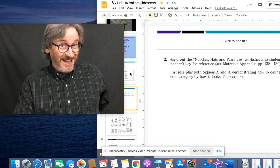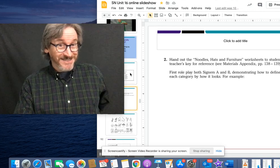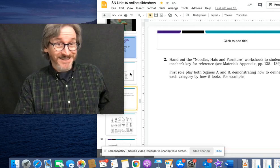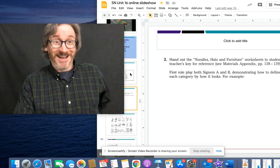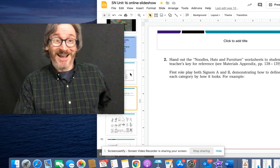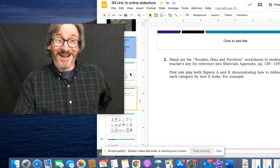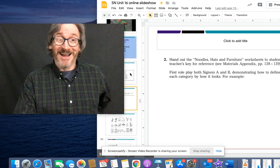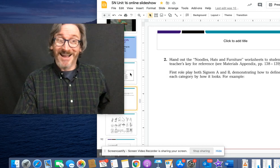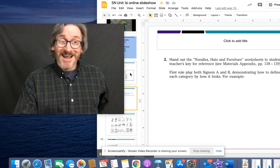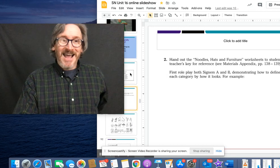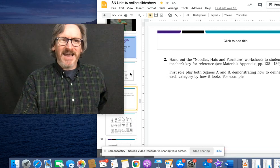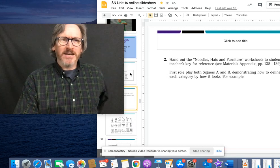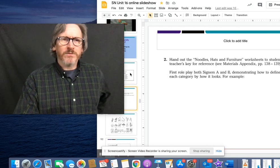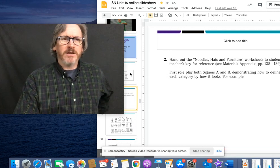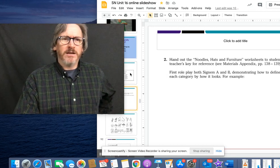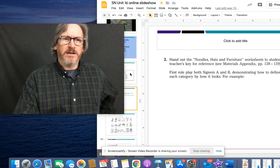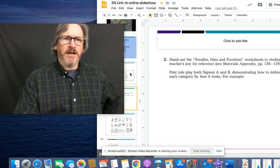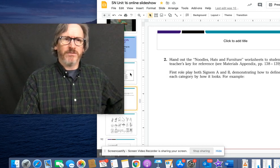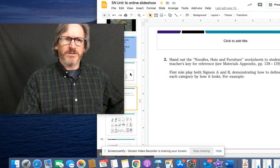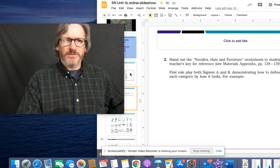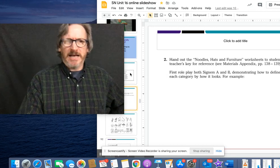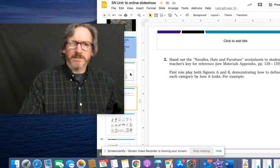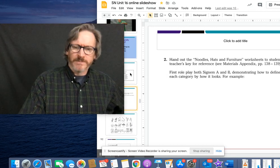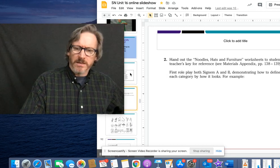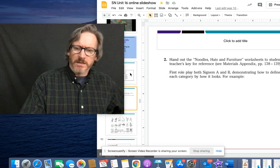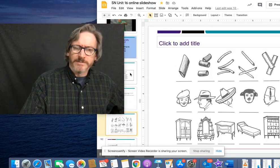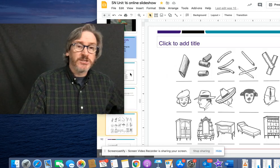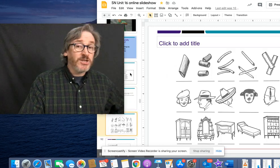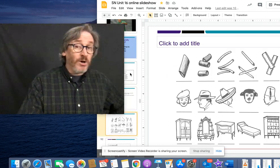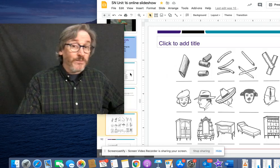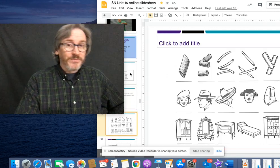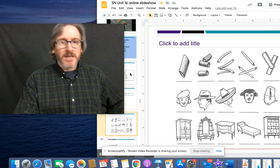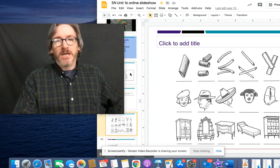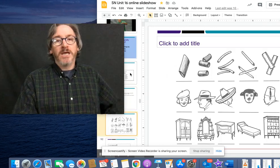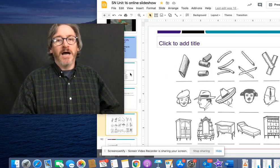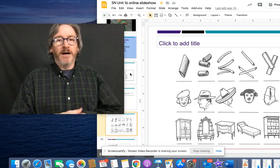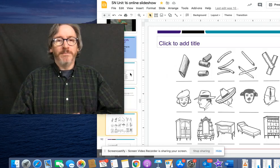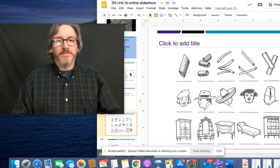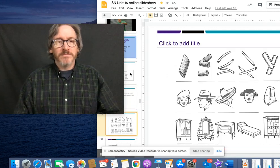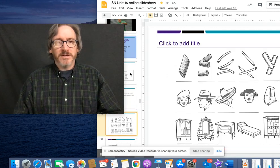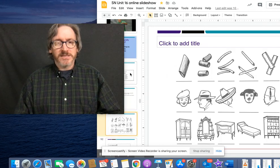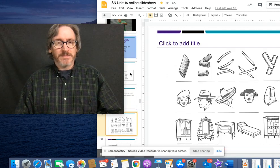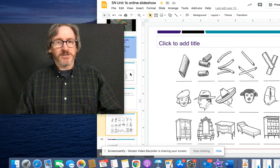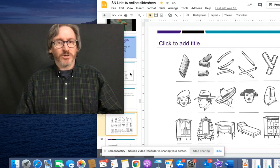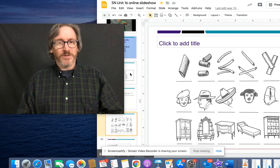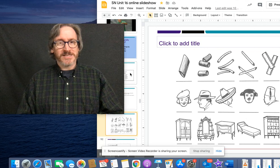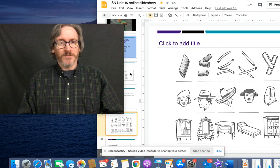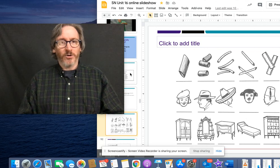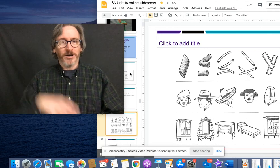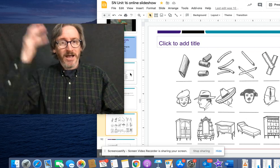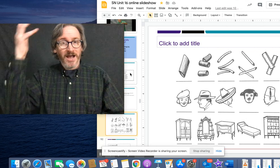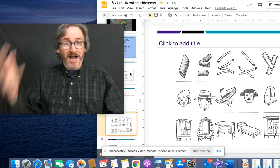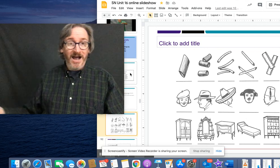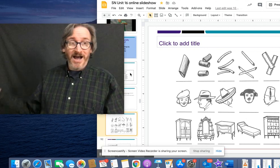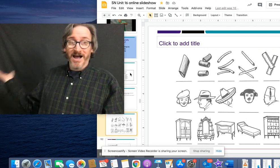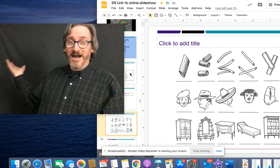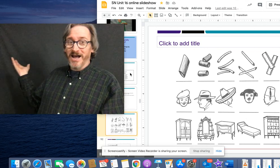in class, and I don't ever do that. So sometimes I'll show this on the